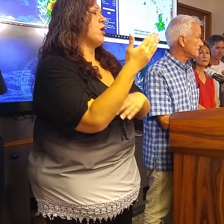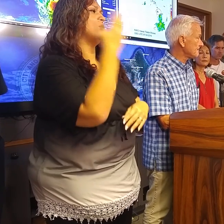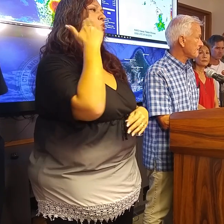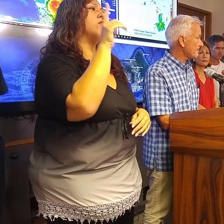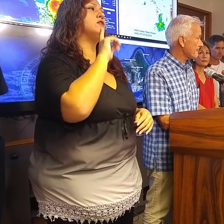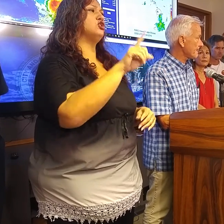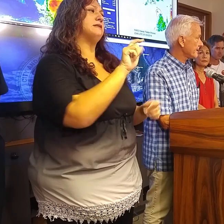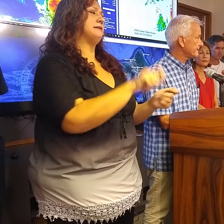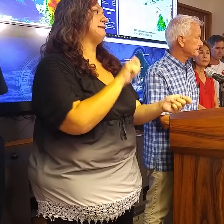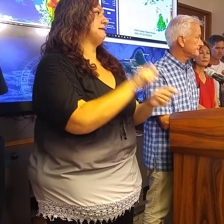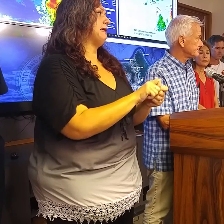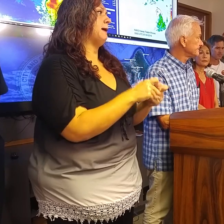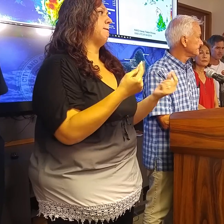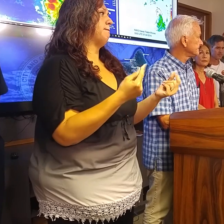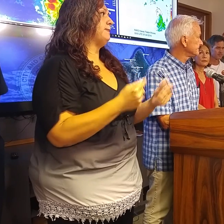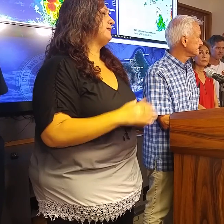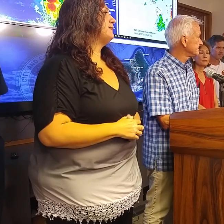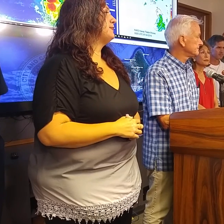sure.